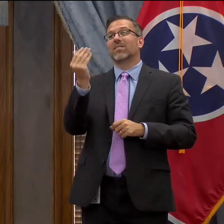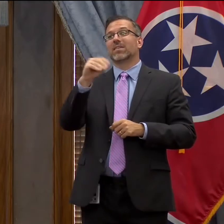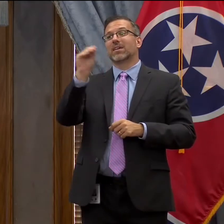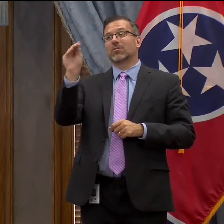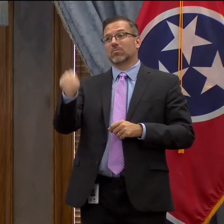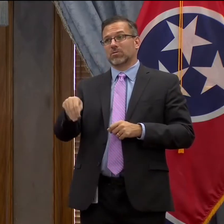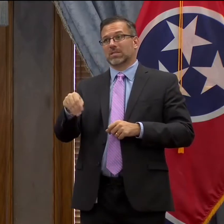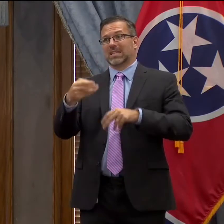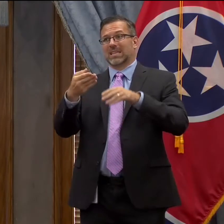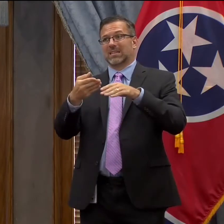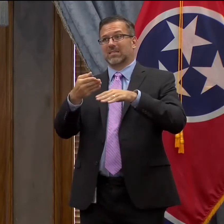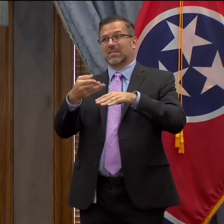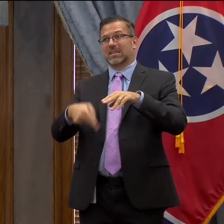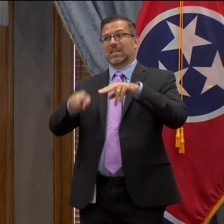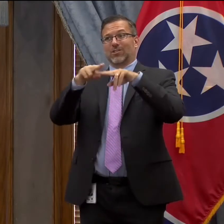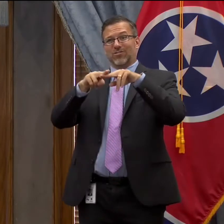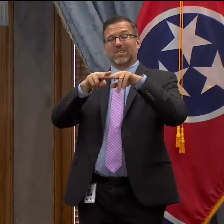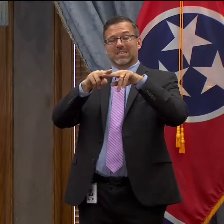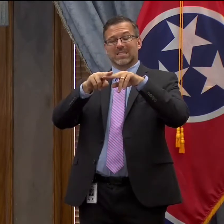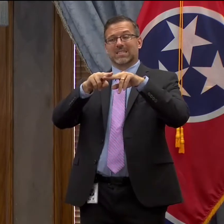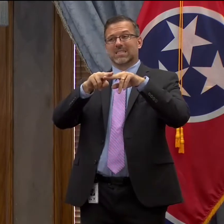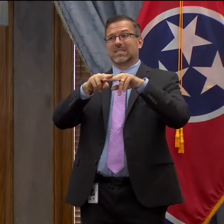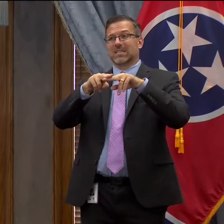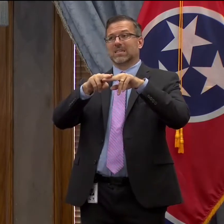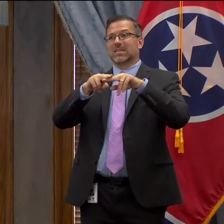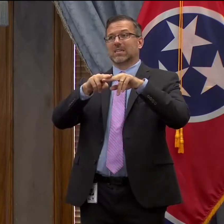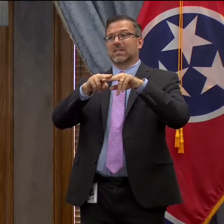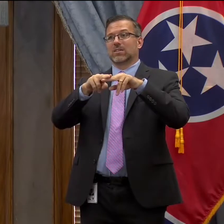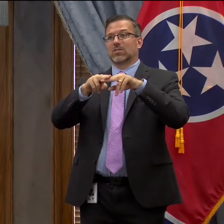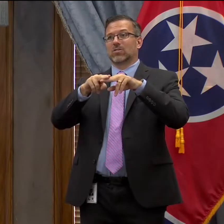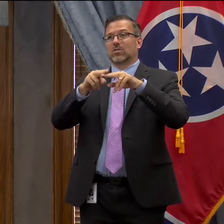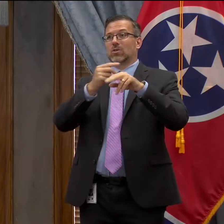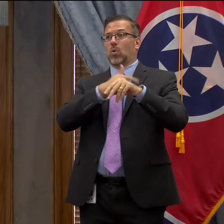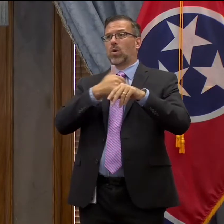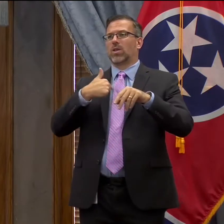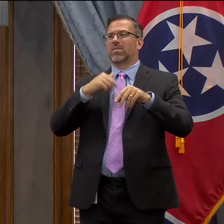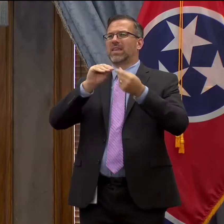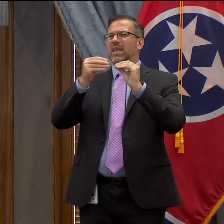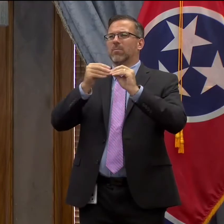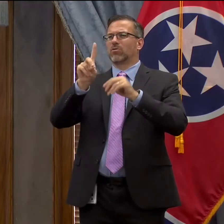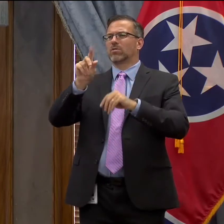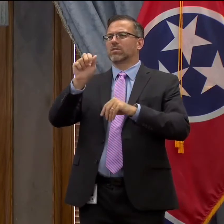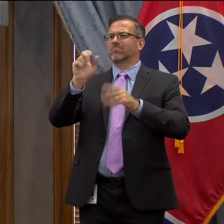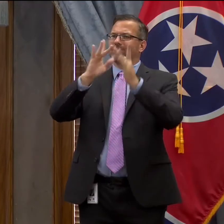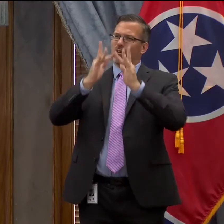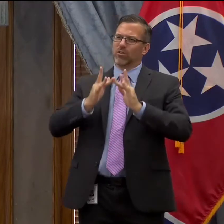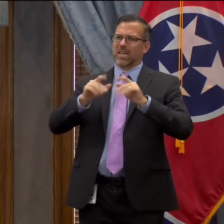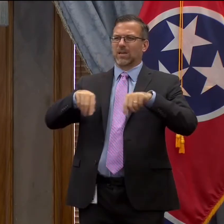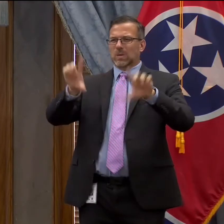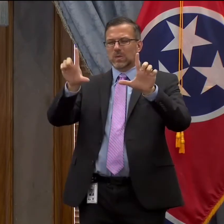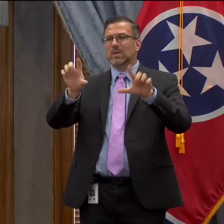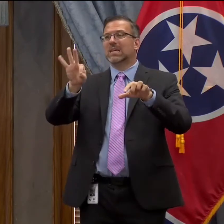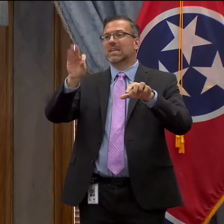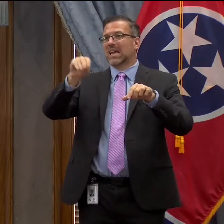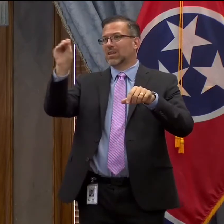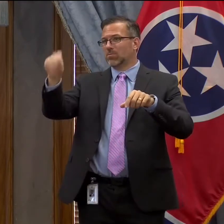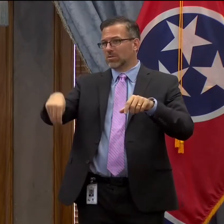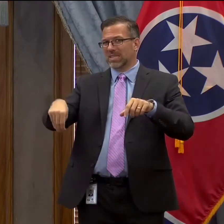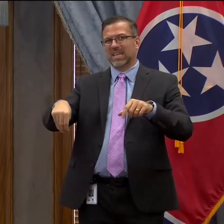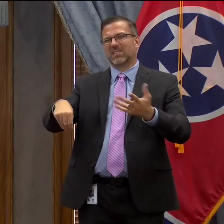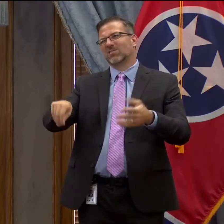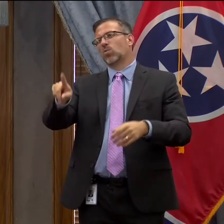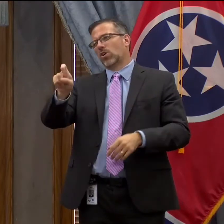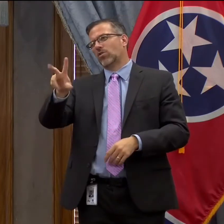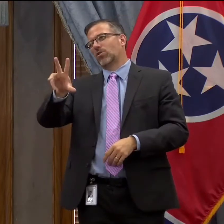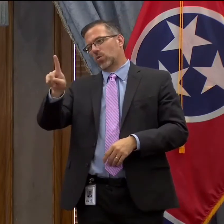increase in participation rates as it relates to updating the dashboard, with 90% of districts, or 131 districts,